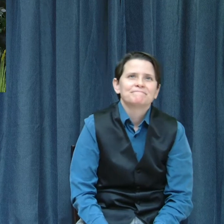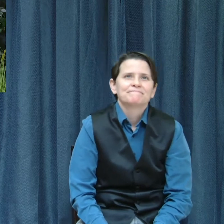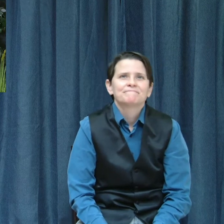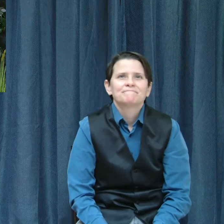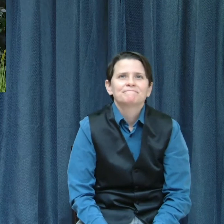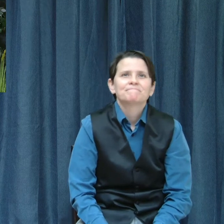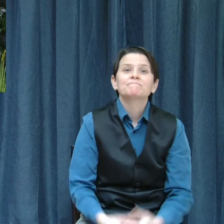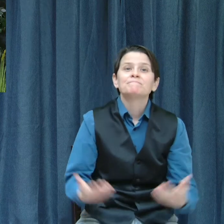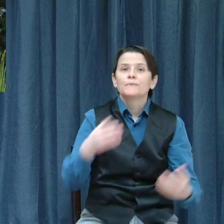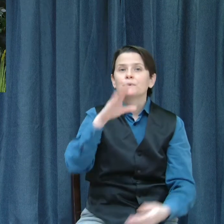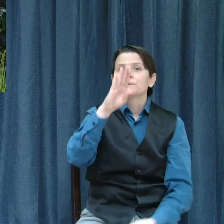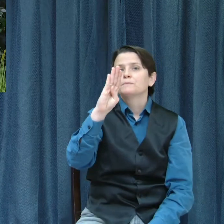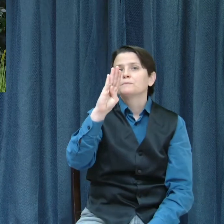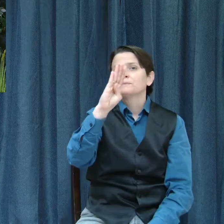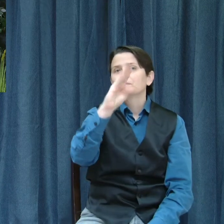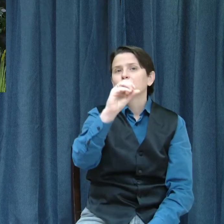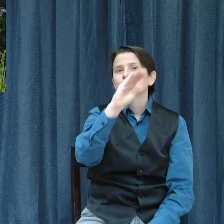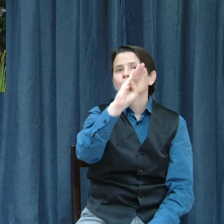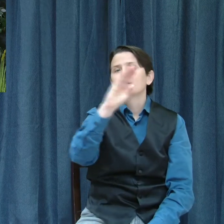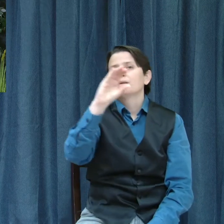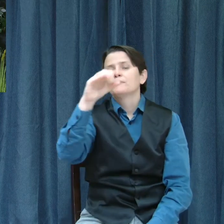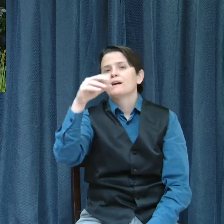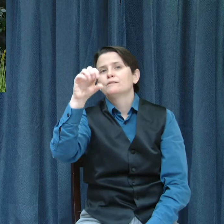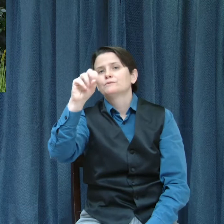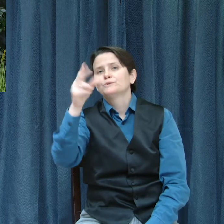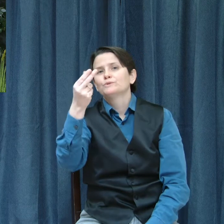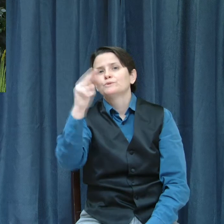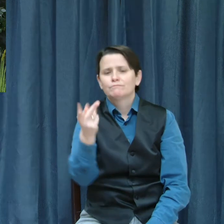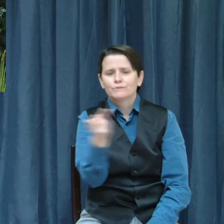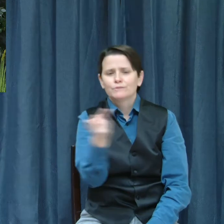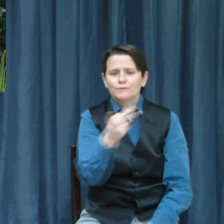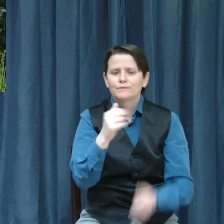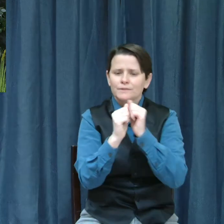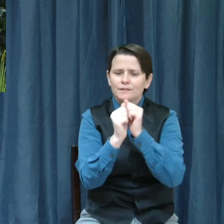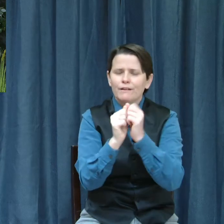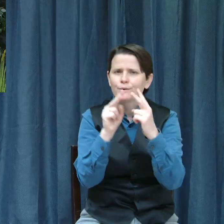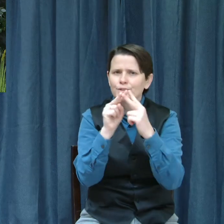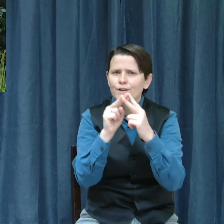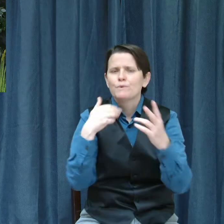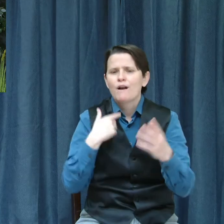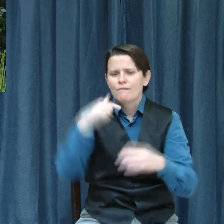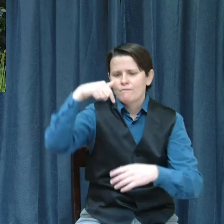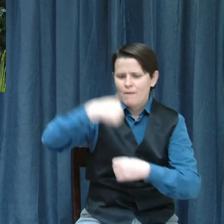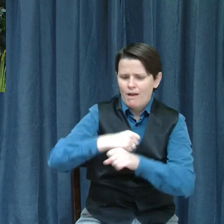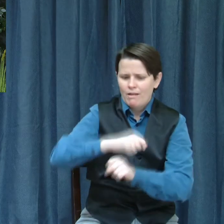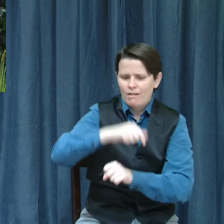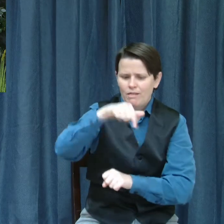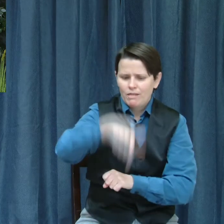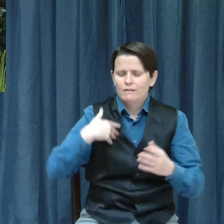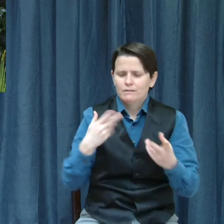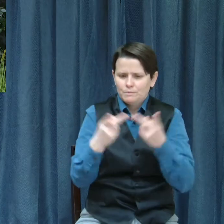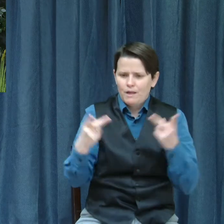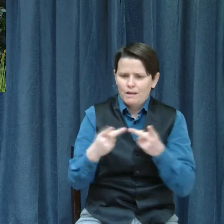So Bob and Susan have made this church their mission as a couple. From the property to the arch, to Bob's service with our